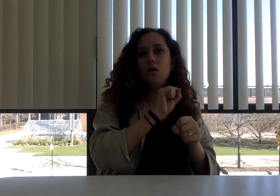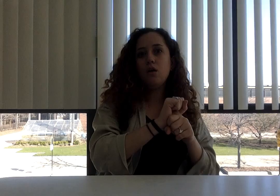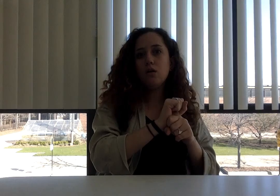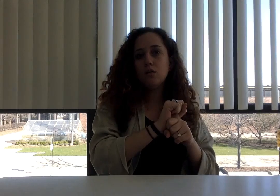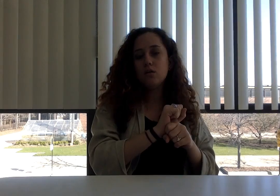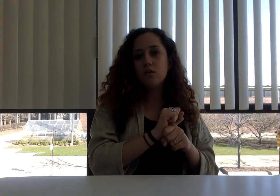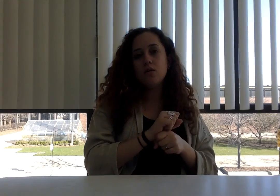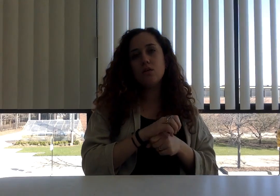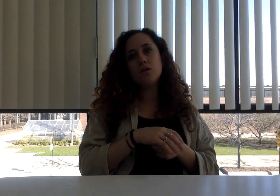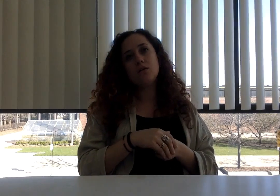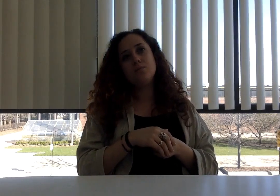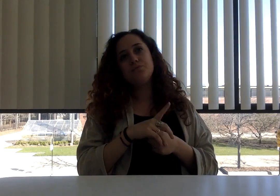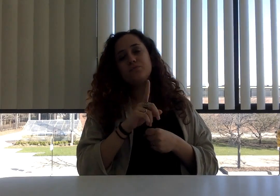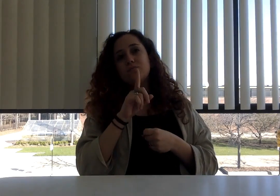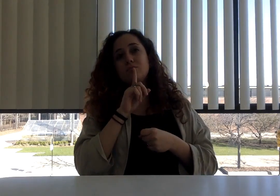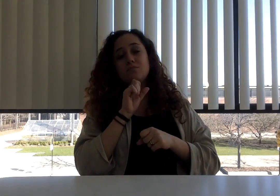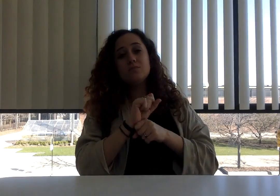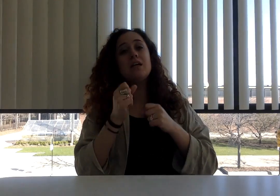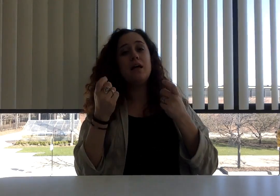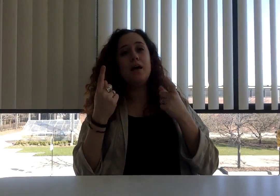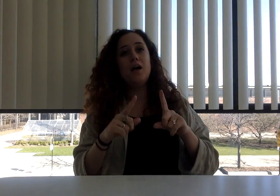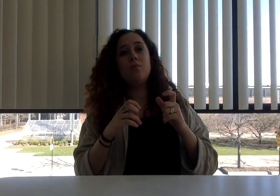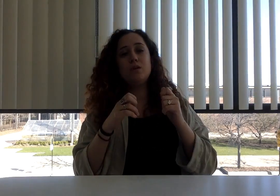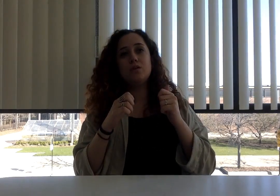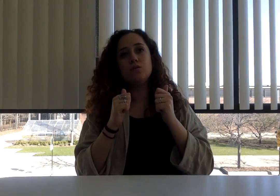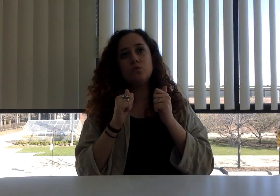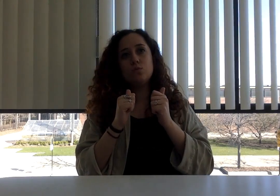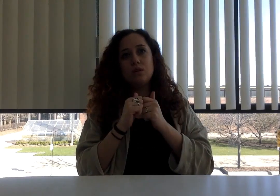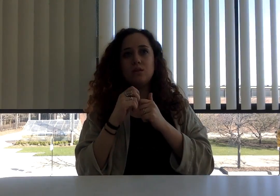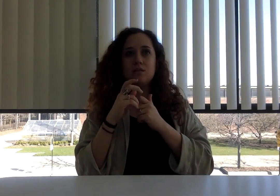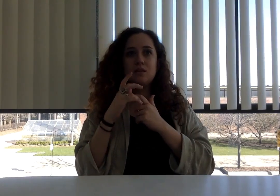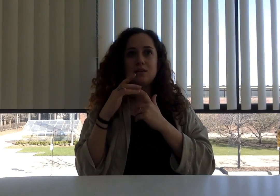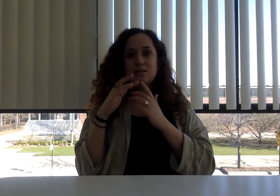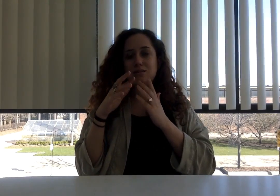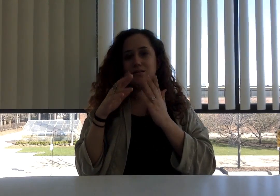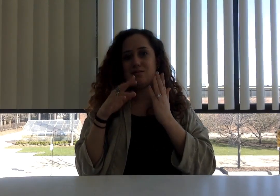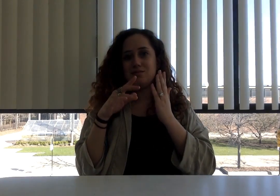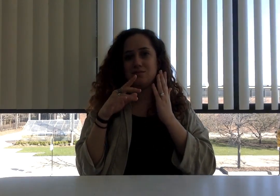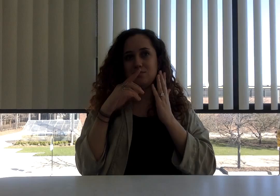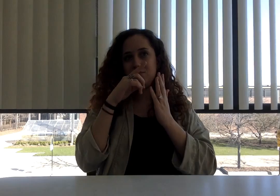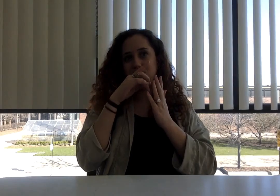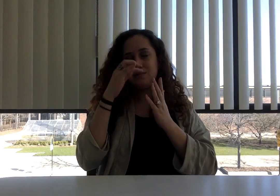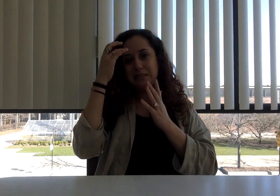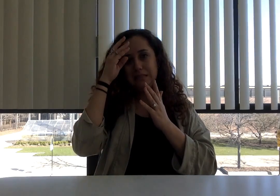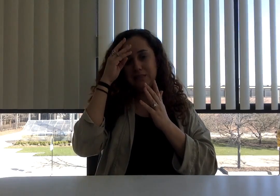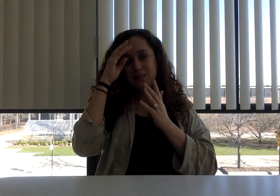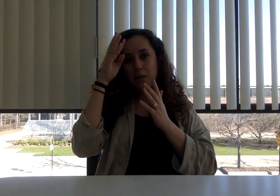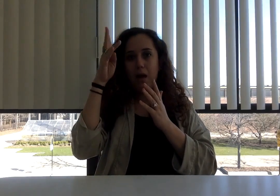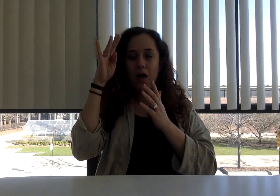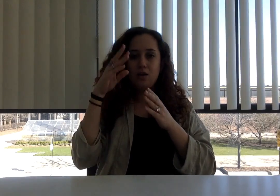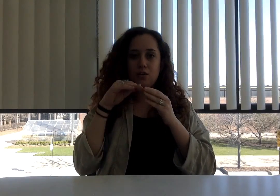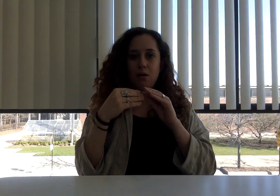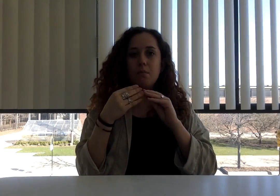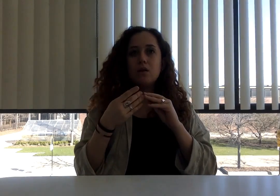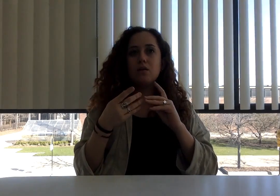I squared equals -1, so we got signs to watch out for. We got exponents that we're sharing inside the parenthesis. Sometimes we're adding